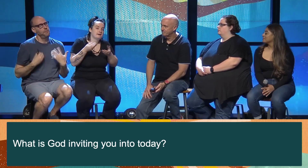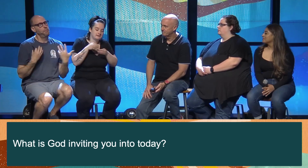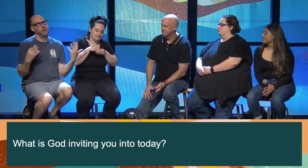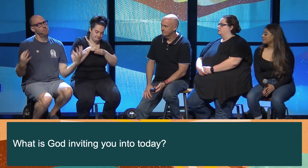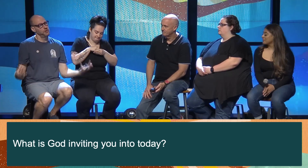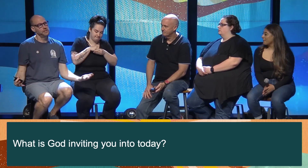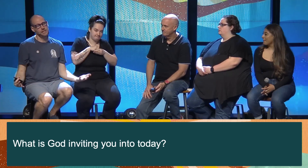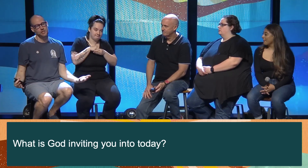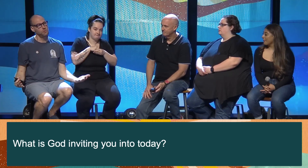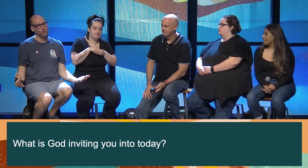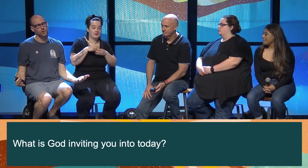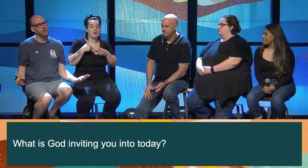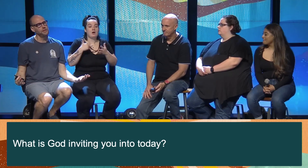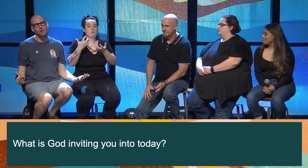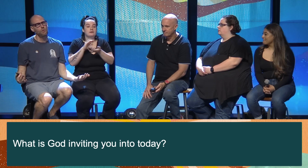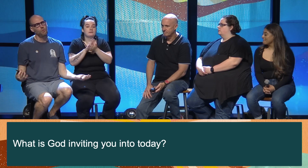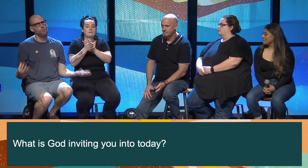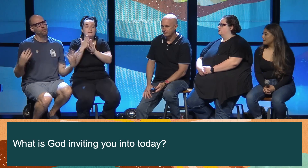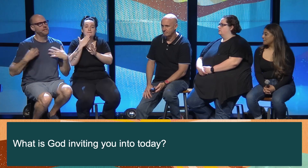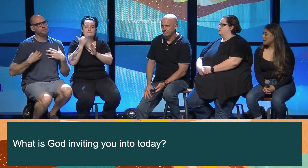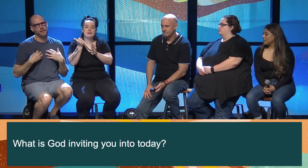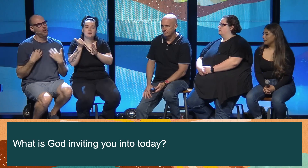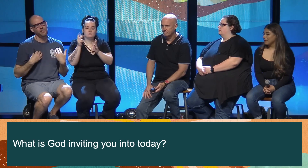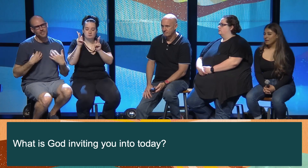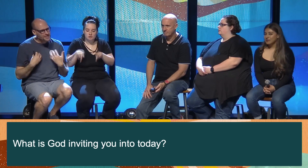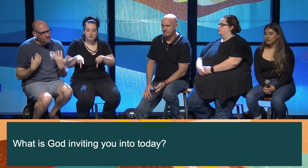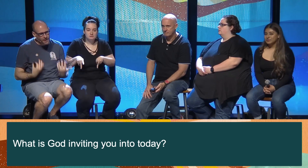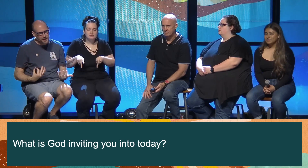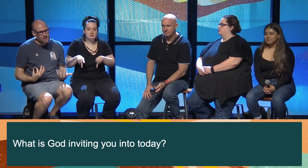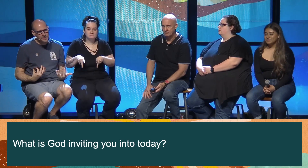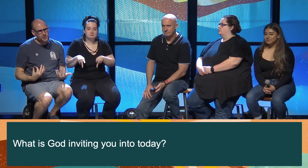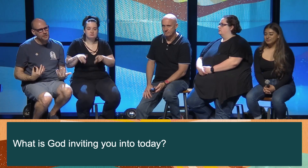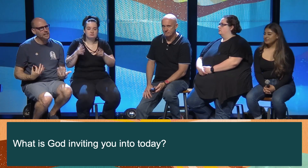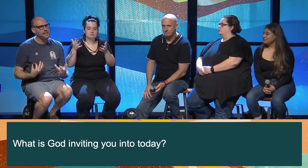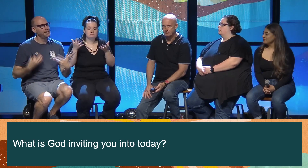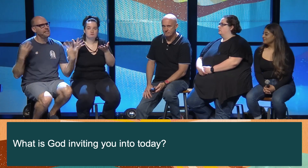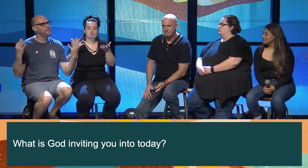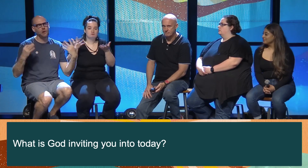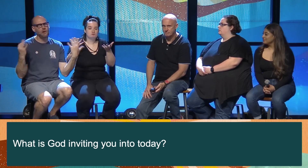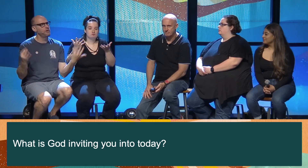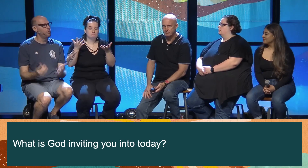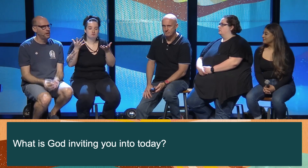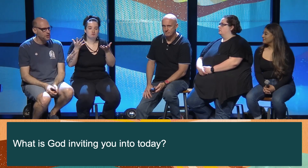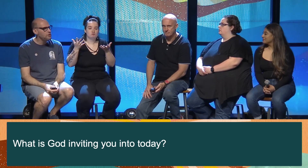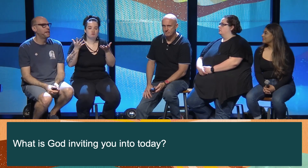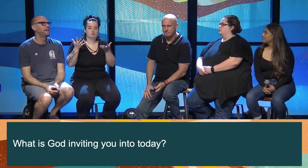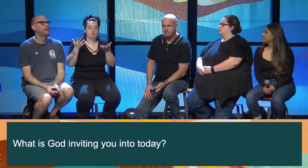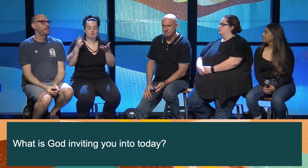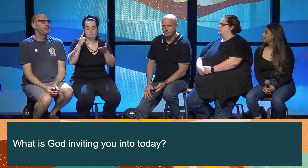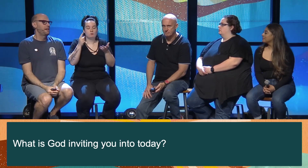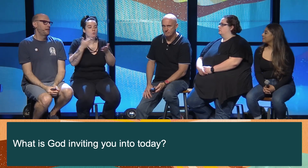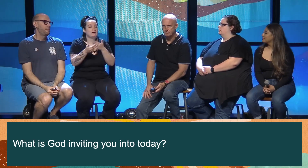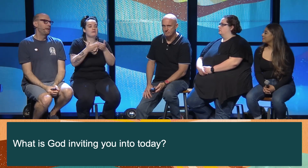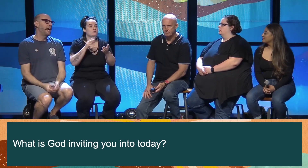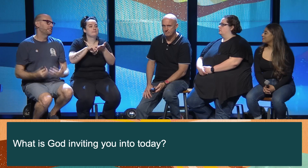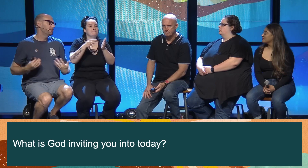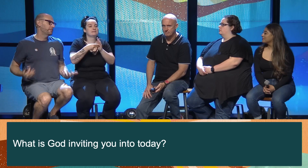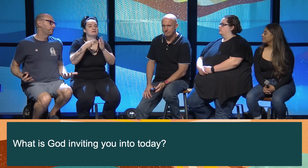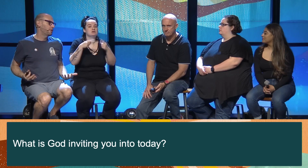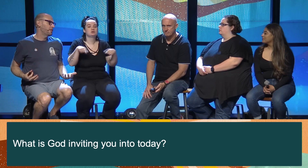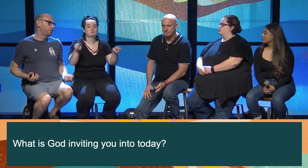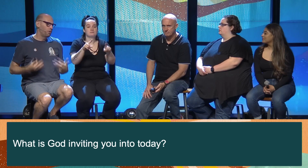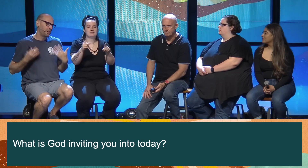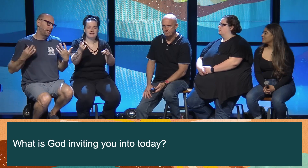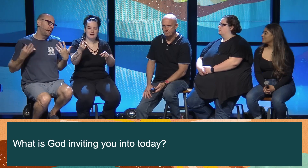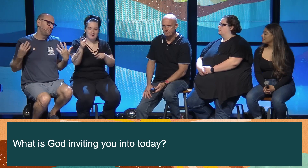trying to become a better person in this world. What is my conscience inviting me into today? Like, think of it however you want to, but ask